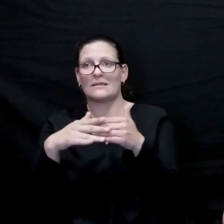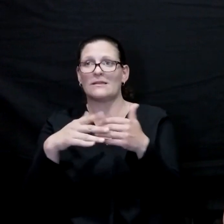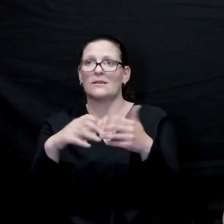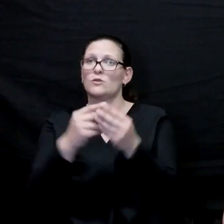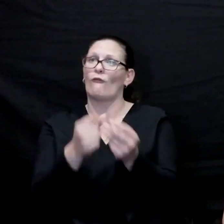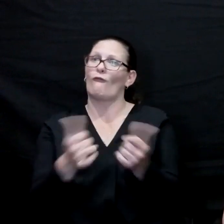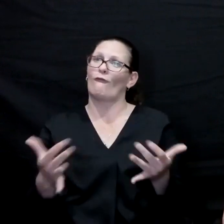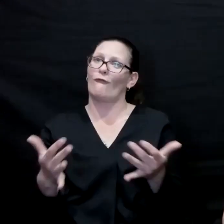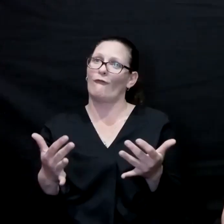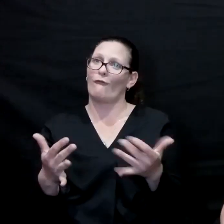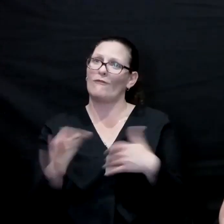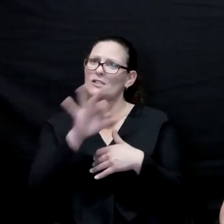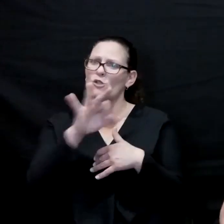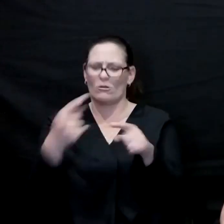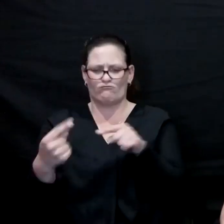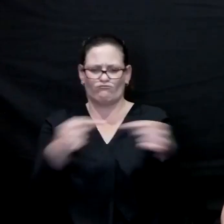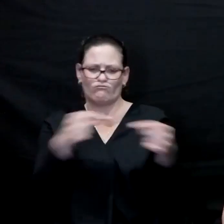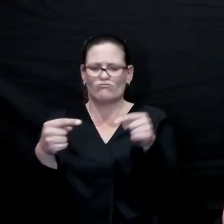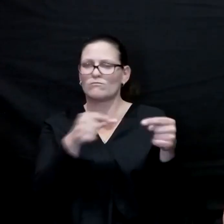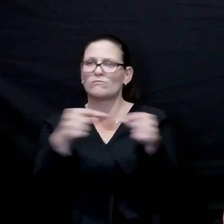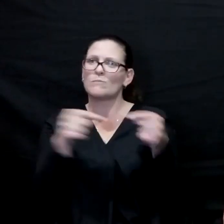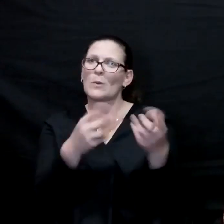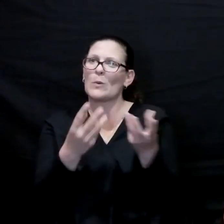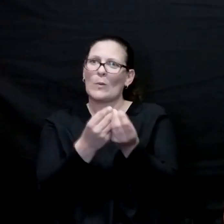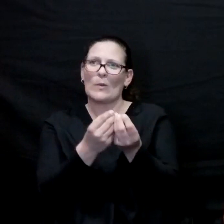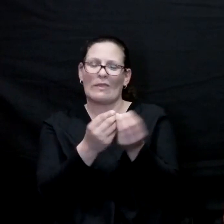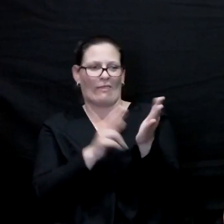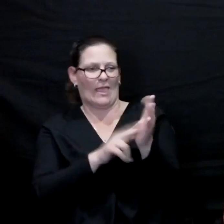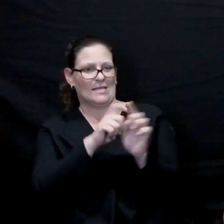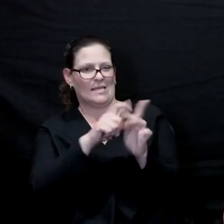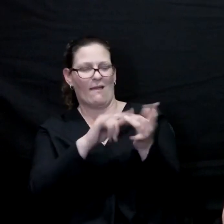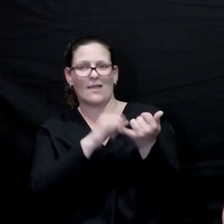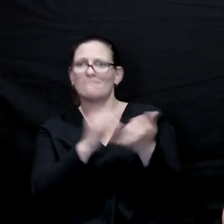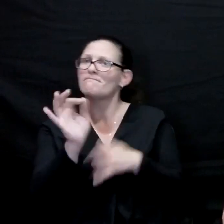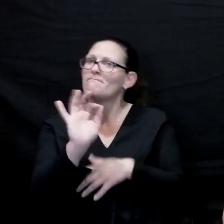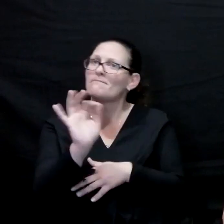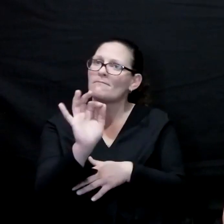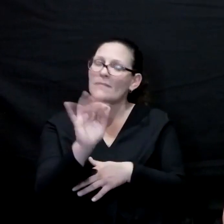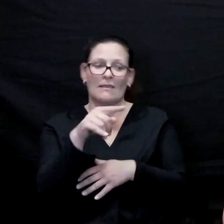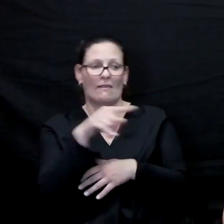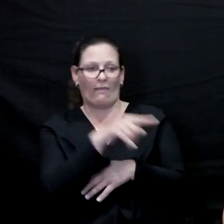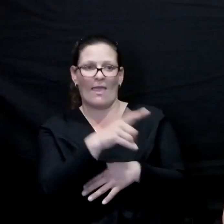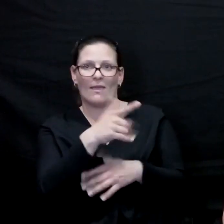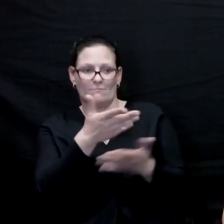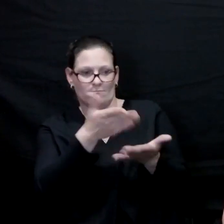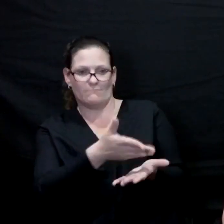You know, with the NDIS, they are there to help us. But the big thing is that you have to communicate